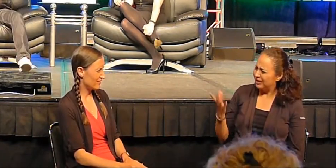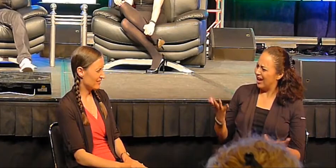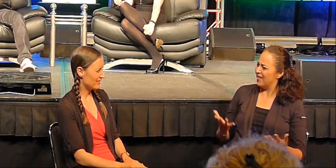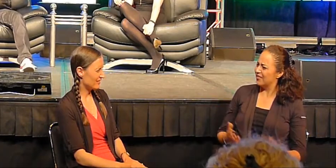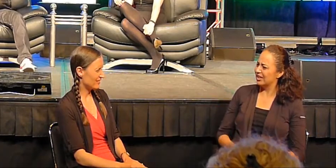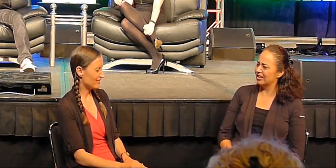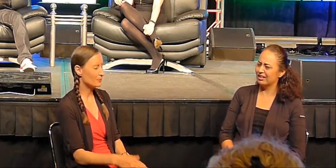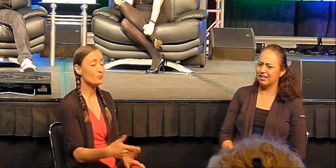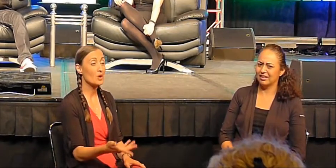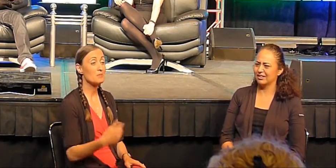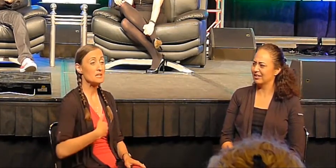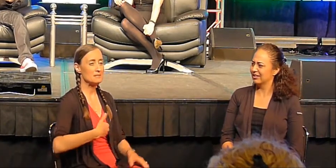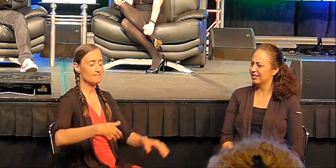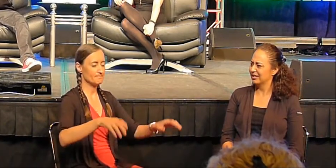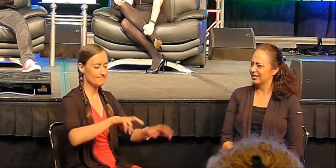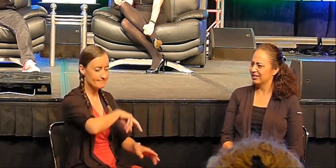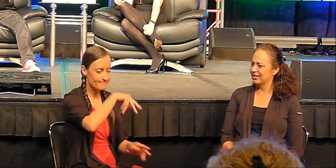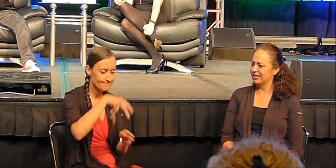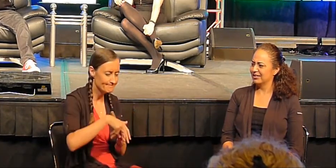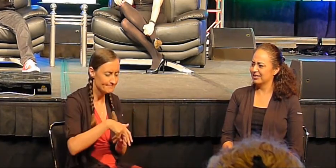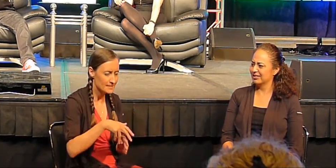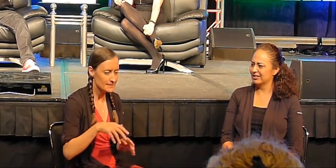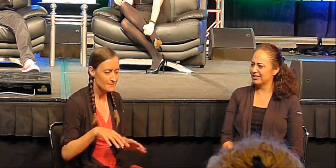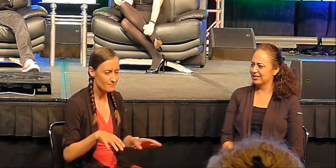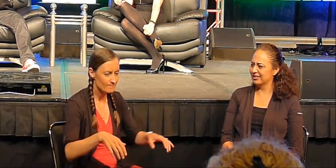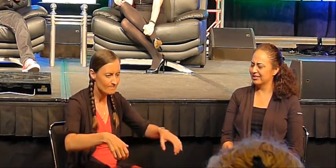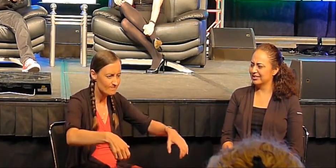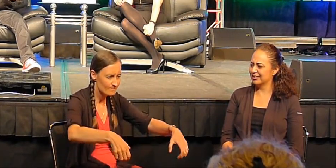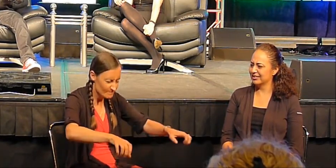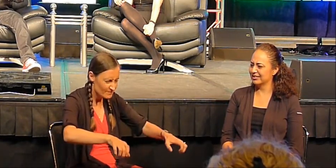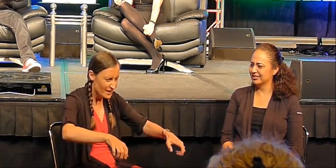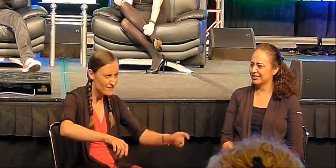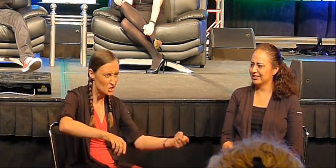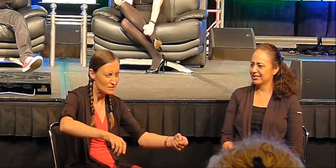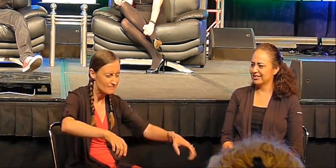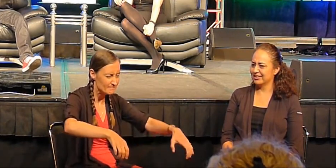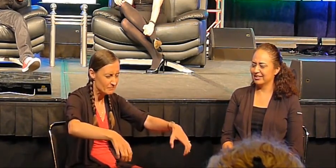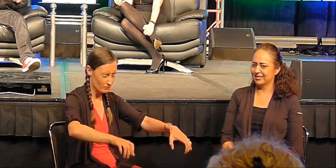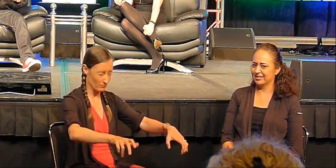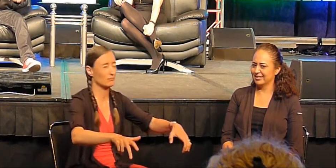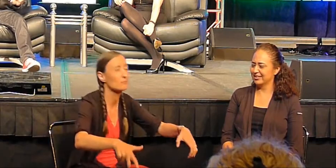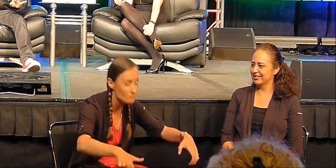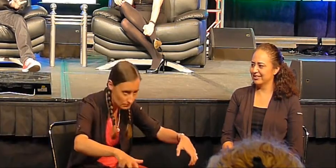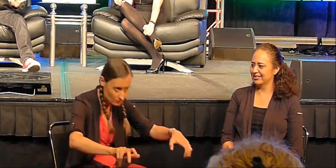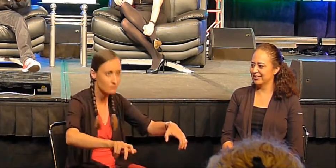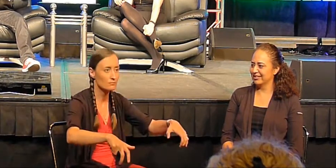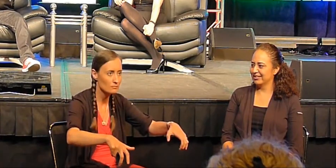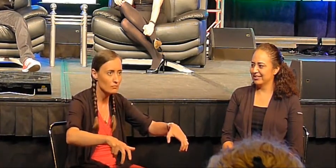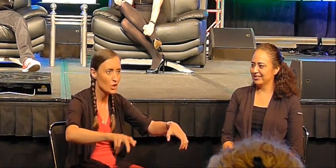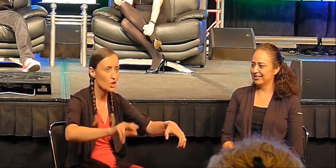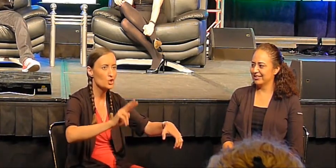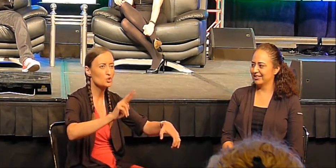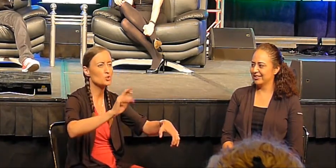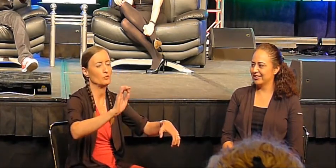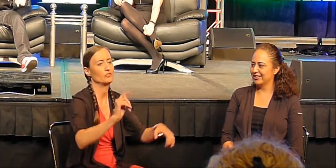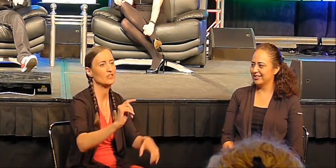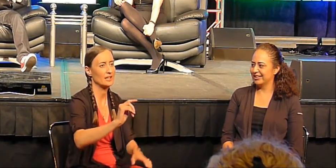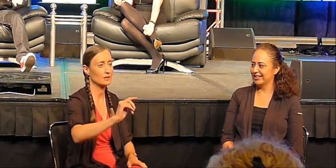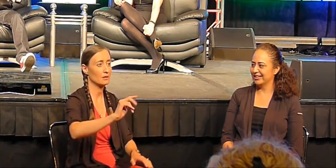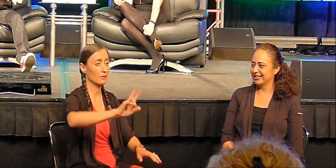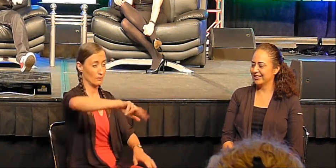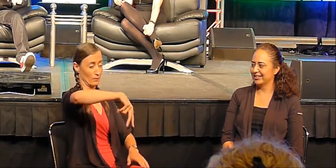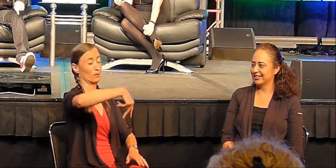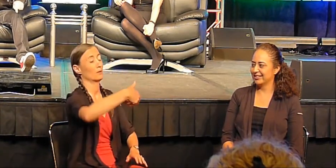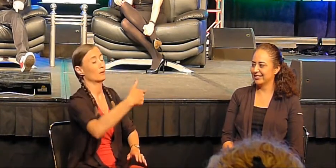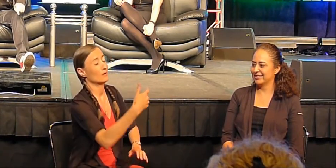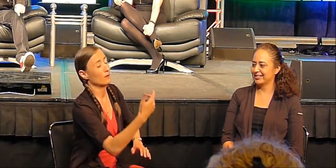put it into first gear, I lurch forward, and I didn't get further than 2 feet when I went over a rock, and I